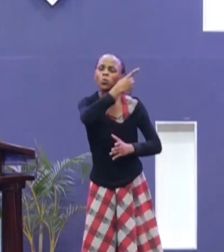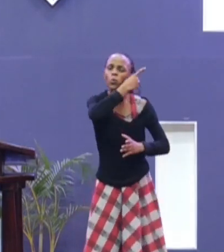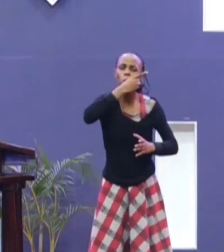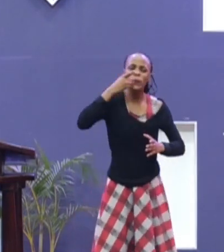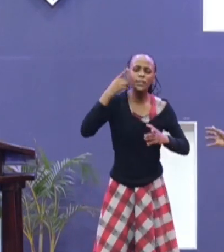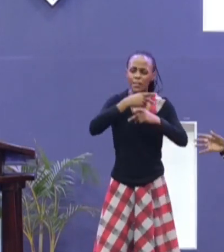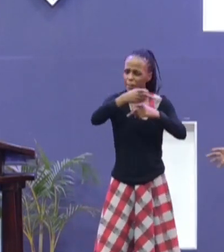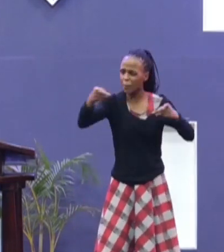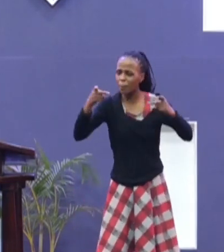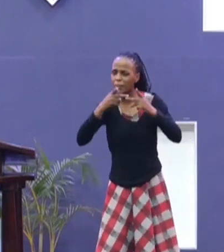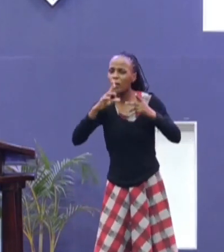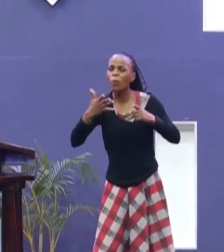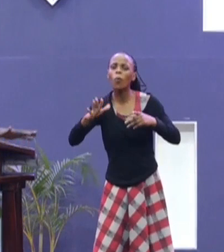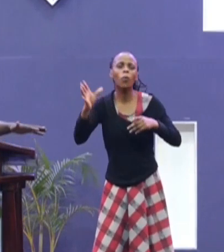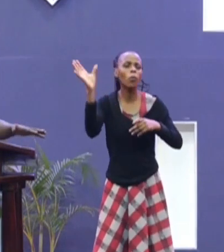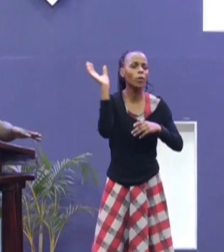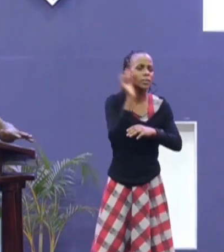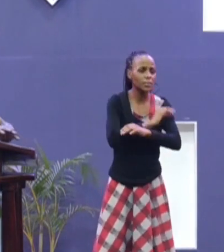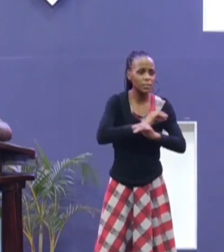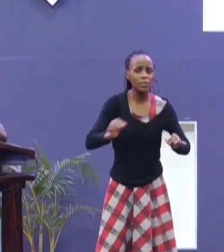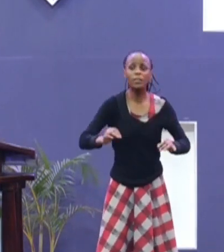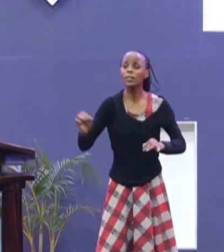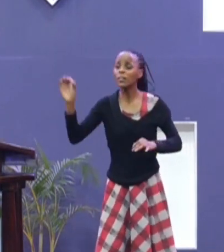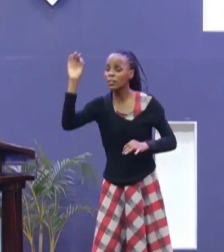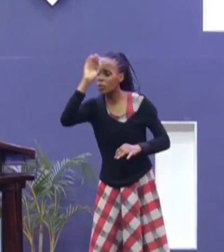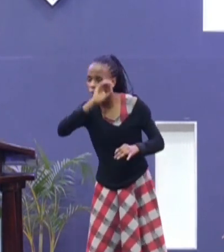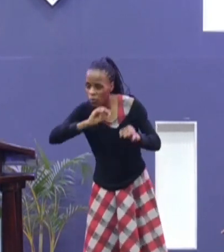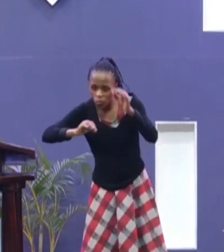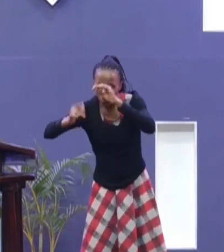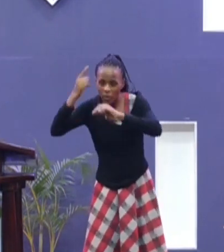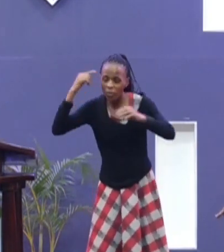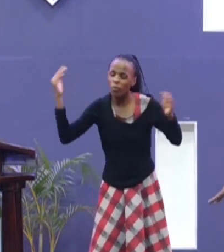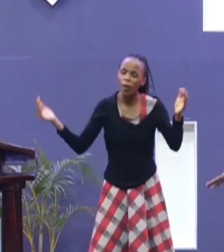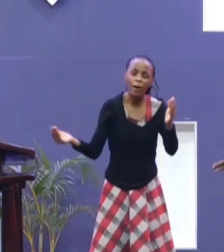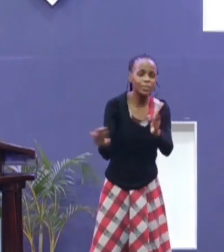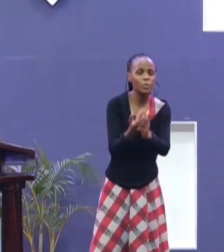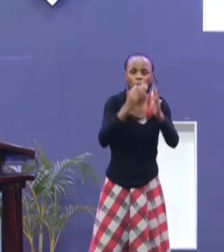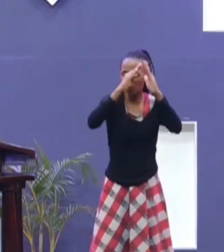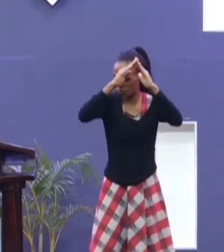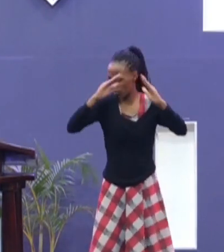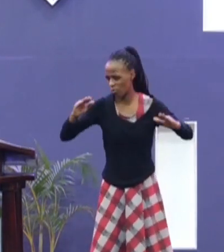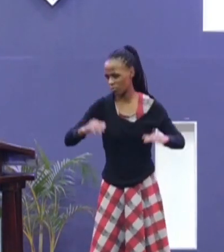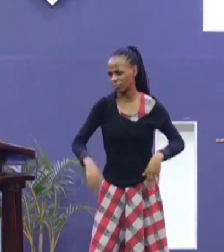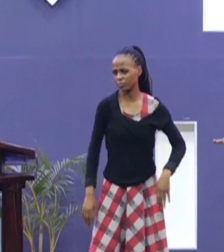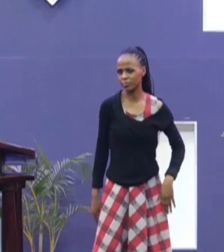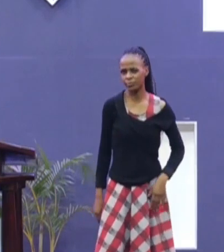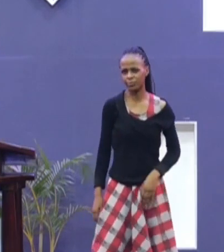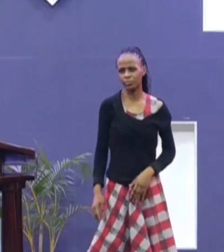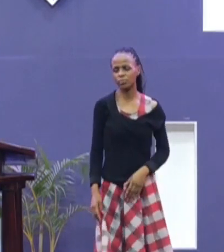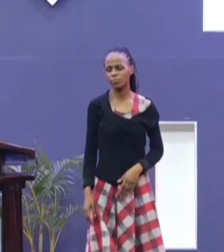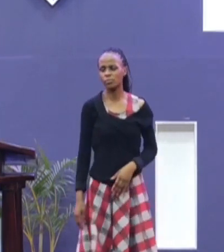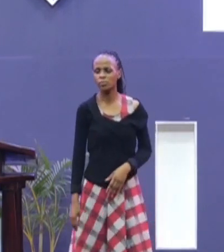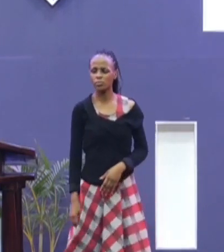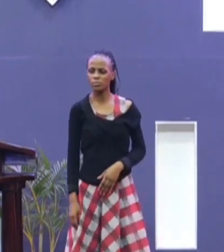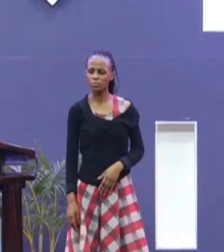egamba zigenda mu bifo watali mazzi. Looking out for a place for the dwelling place. Nga binoonya ekifo w'okuwummulira ew'okutuula.